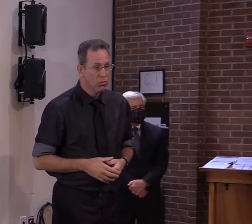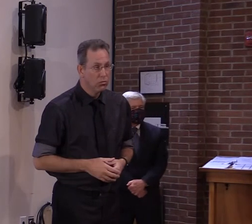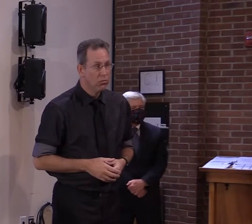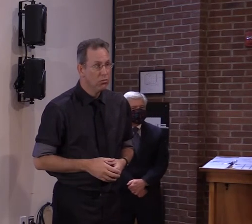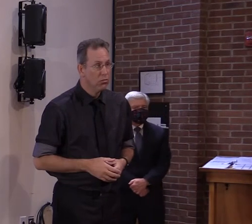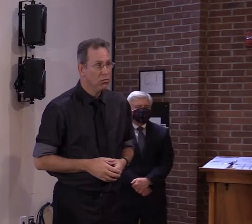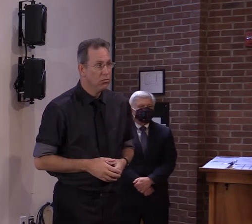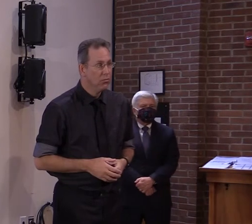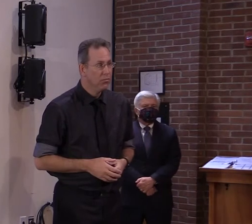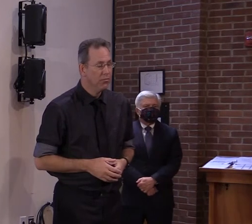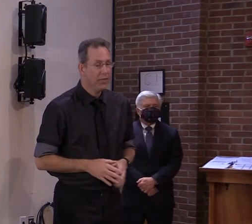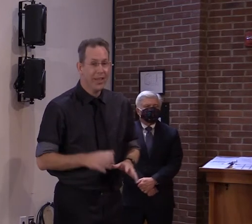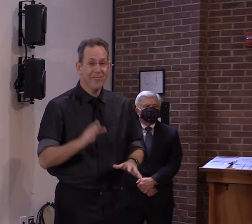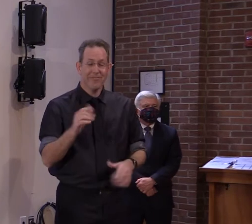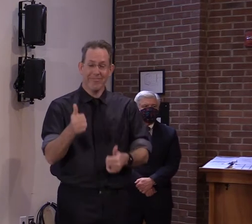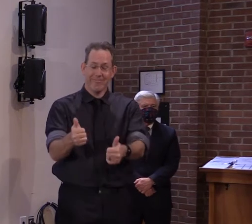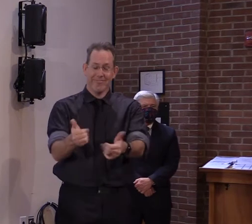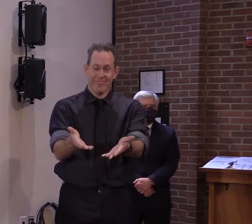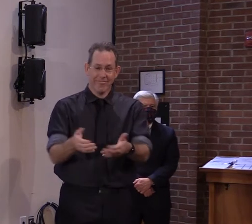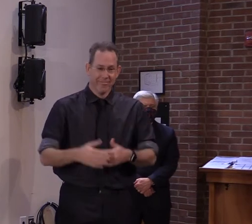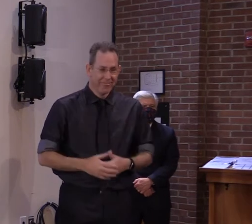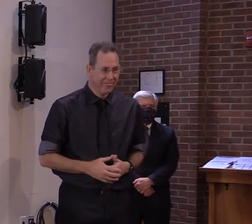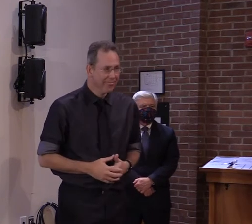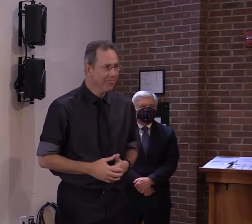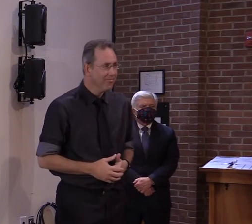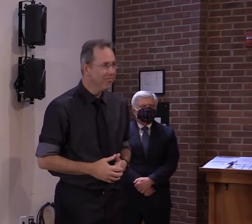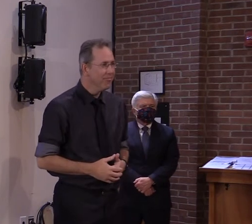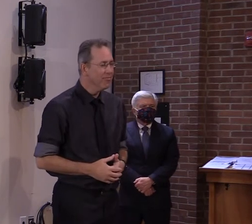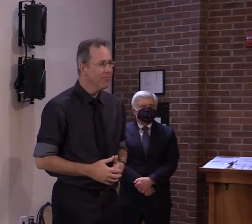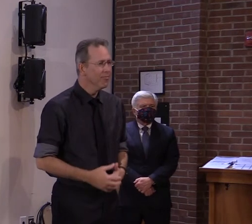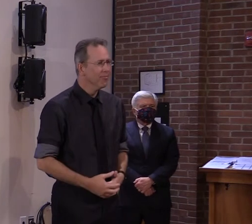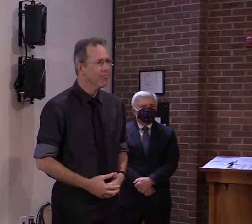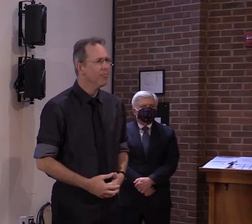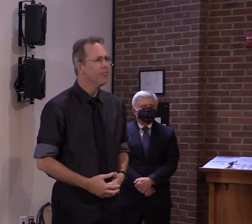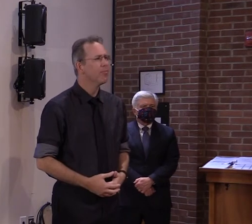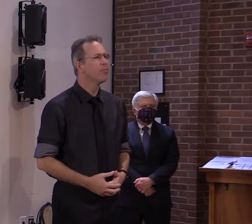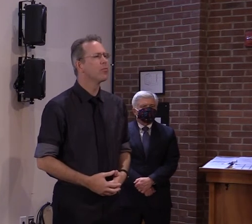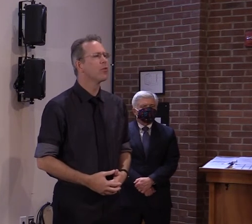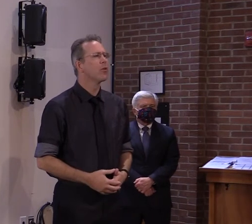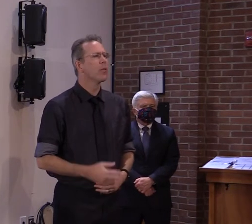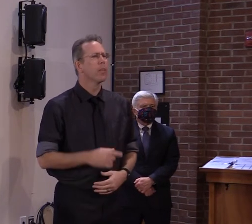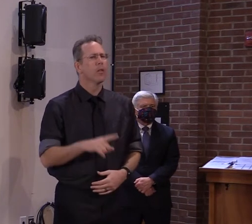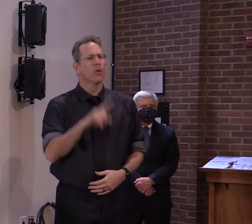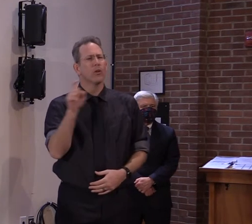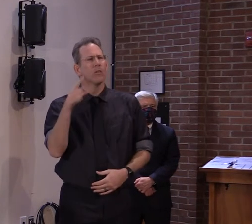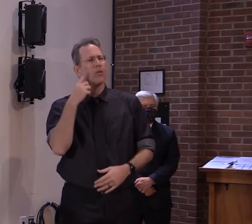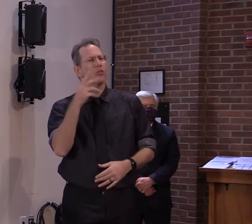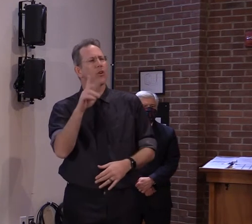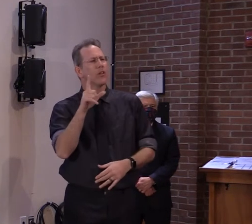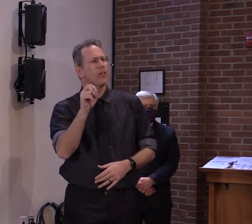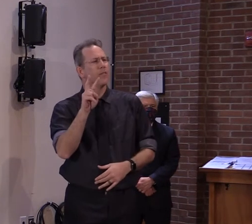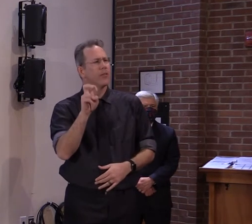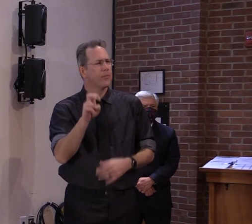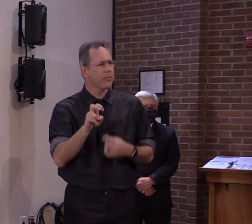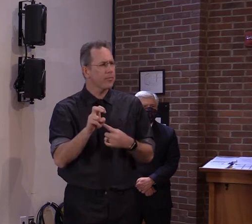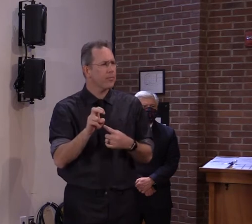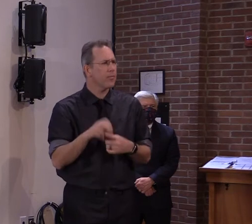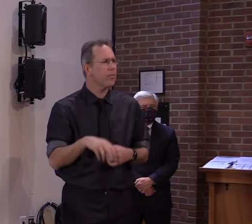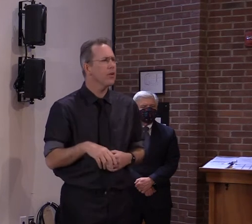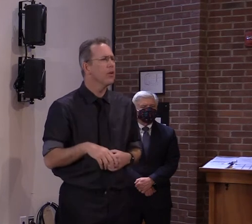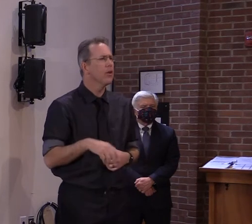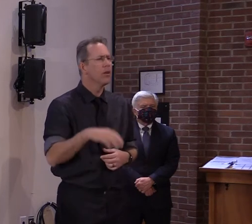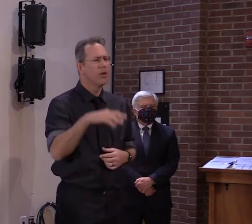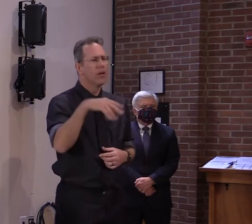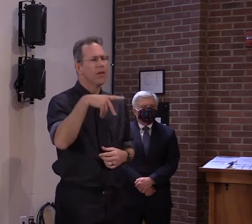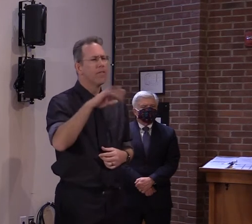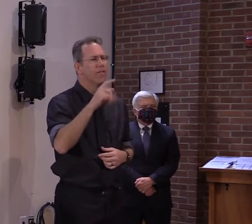Pat, WCAX? Hi, this question, yes. Hi, I'm here. This question is for Dr. Levine. It's about the Pfizer vaccine. At the last press conference, you